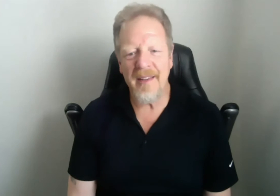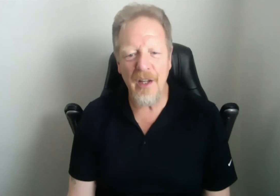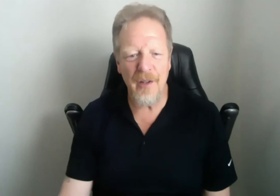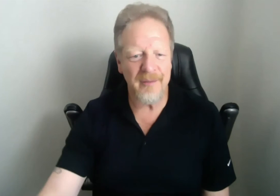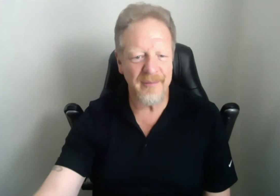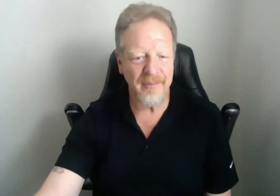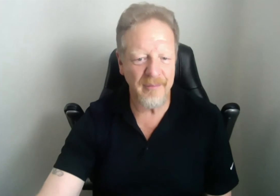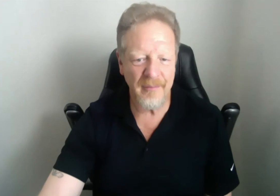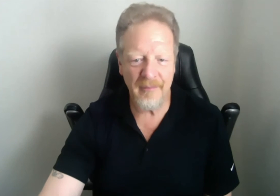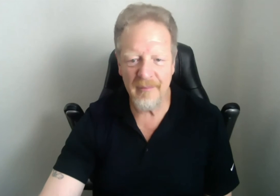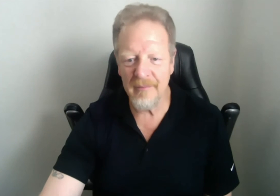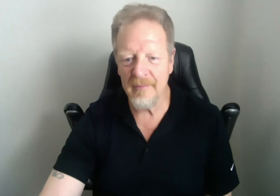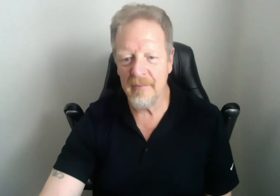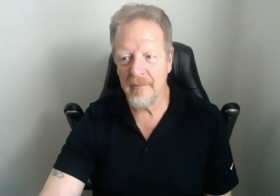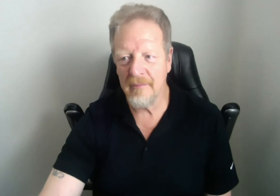All right, thank you.